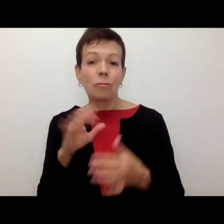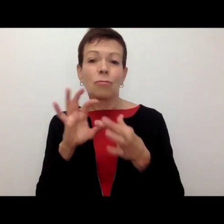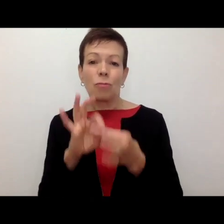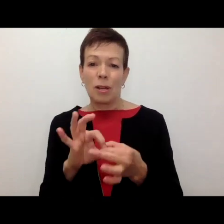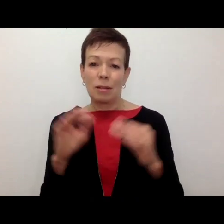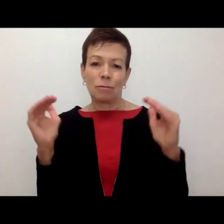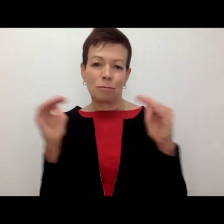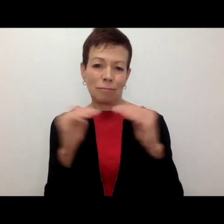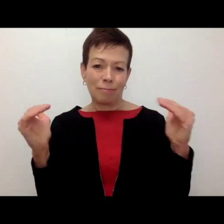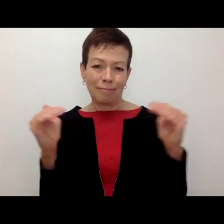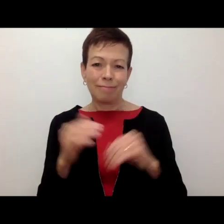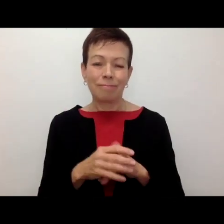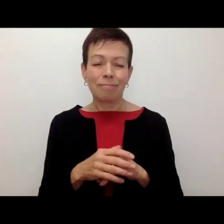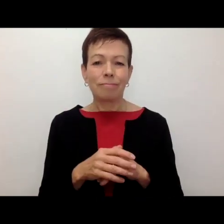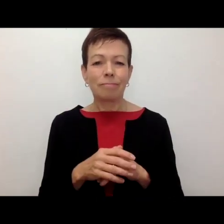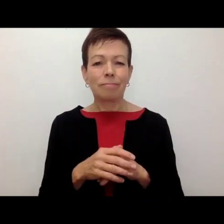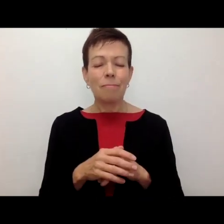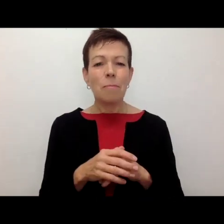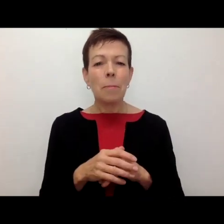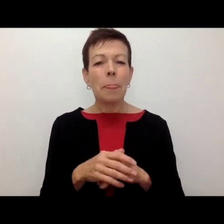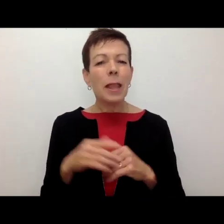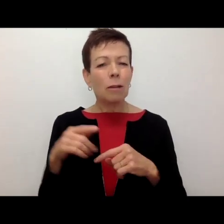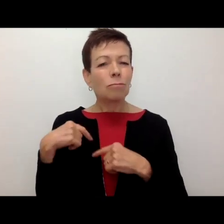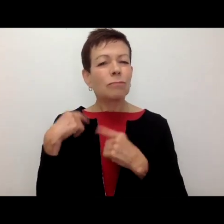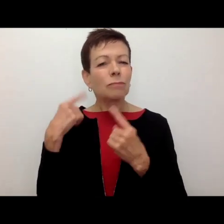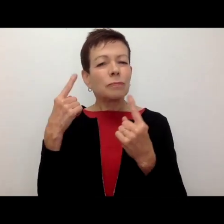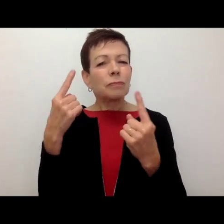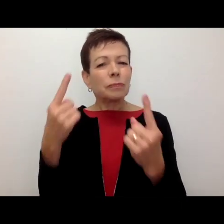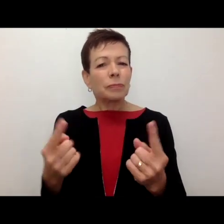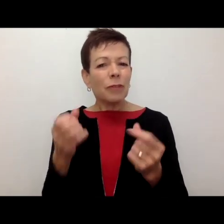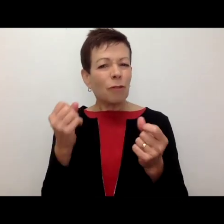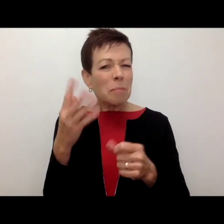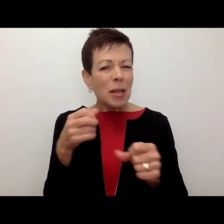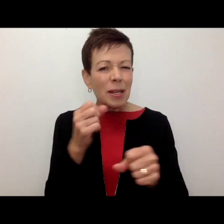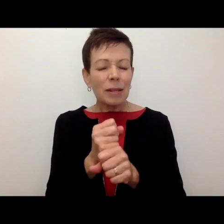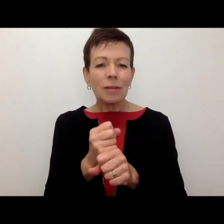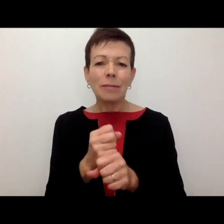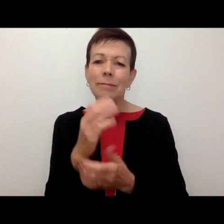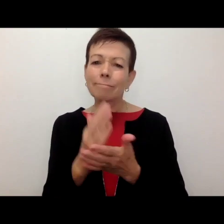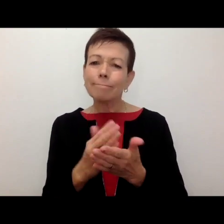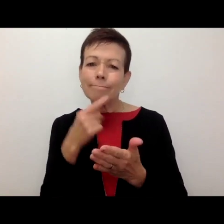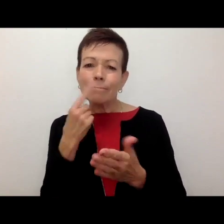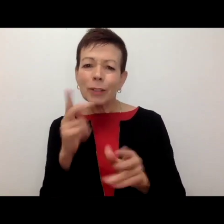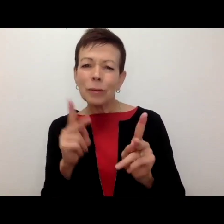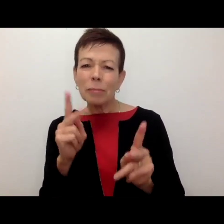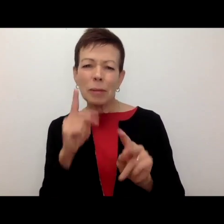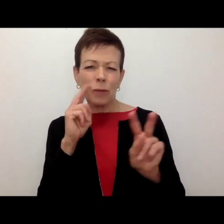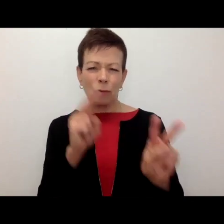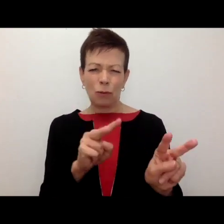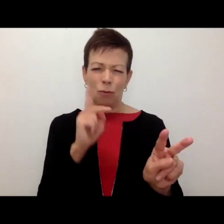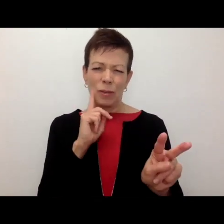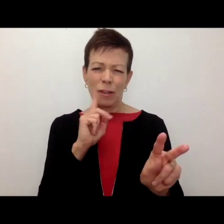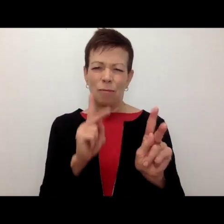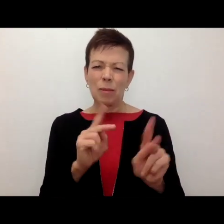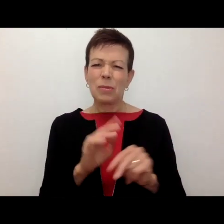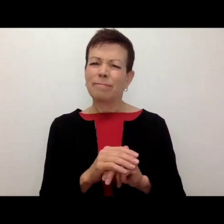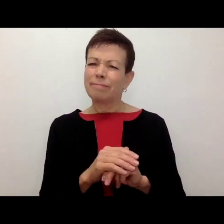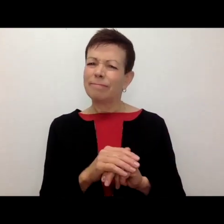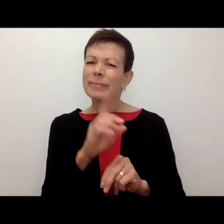passion, all of that served to focus on equality. And in those early years, hearing people